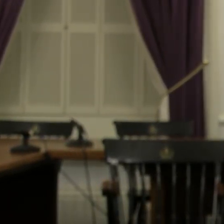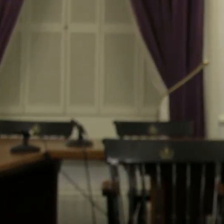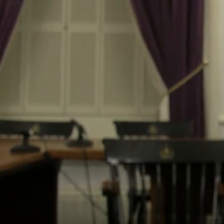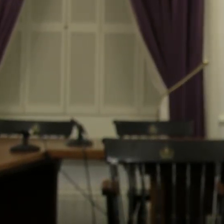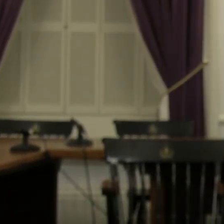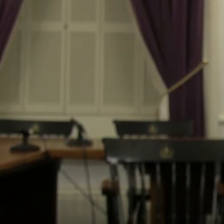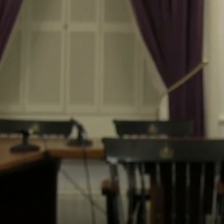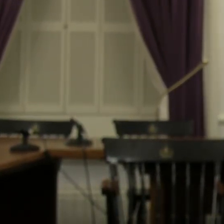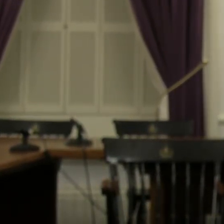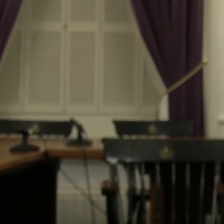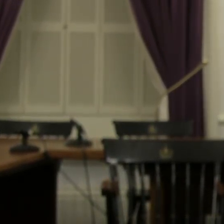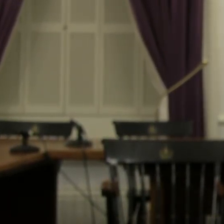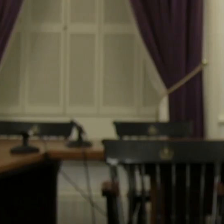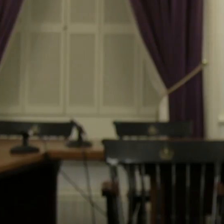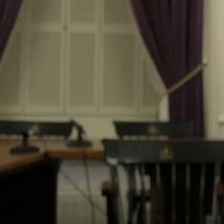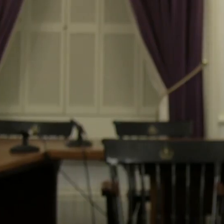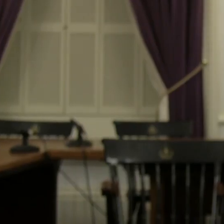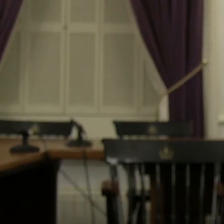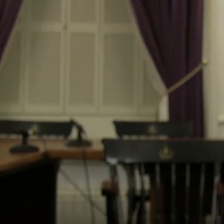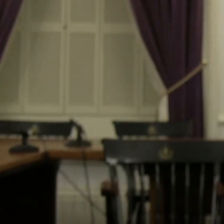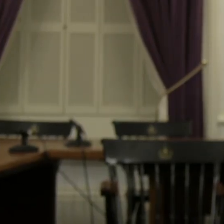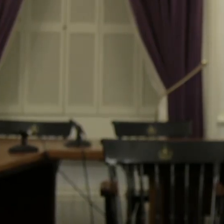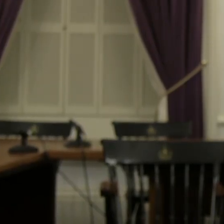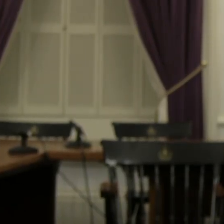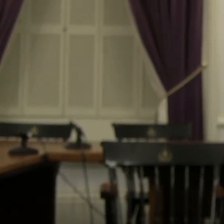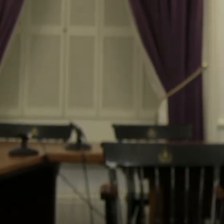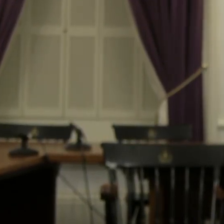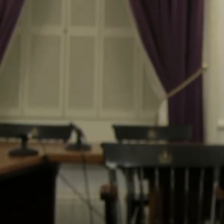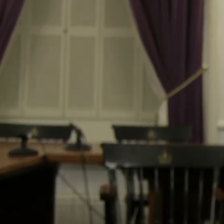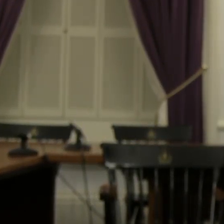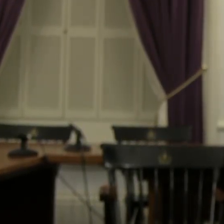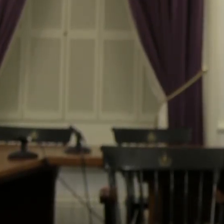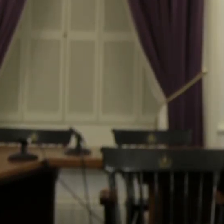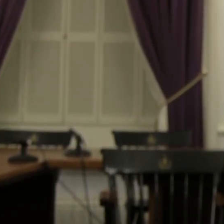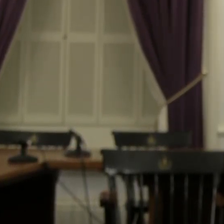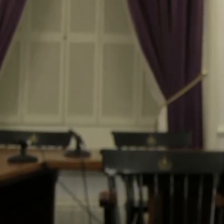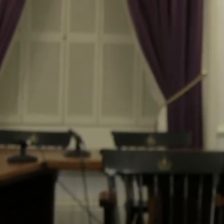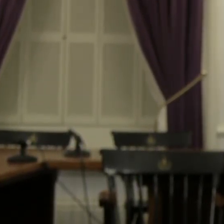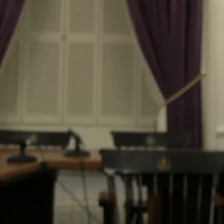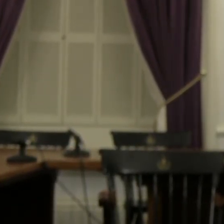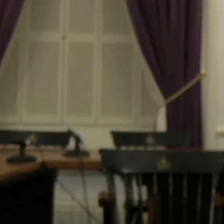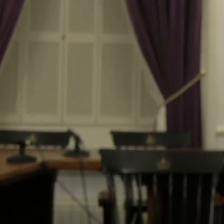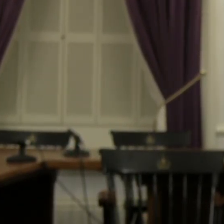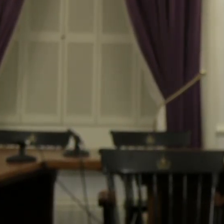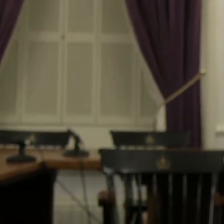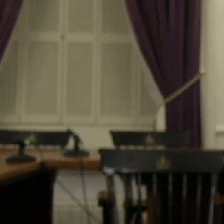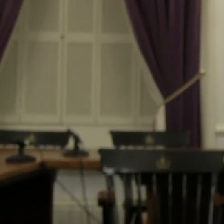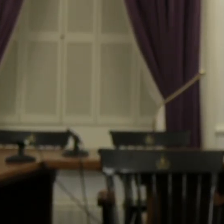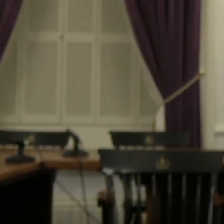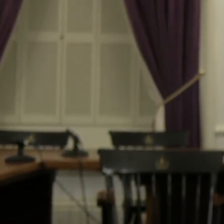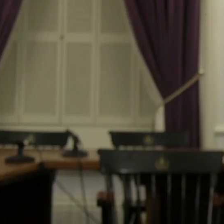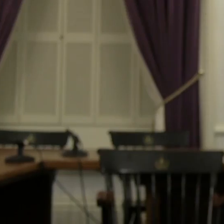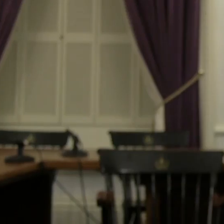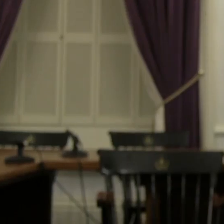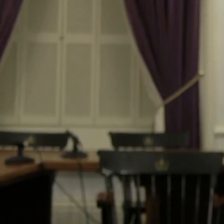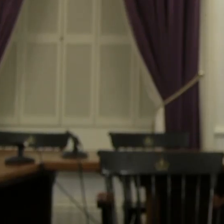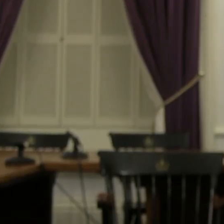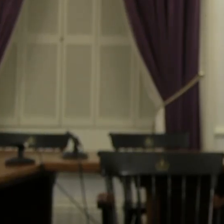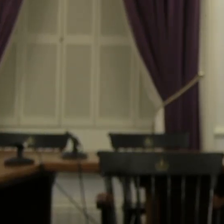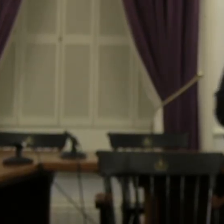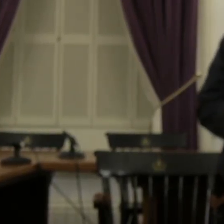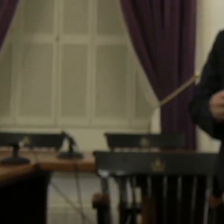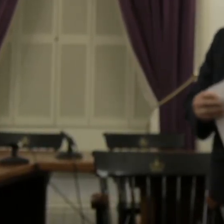for the folks that worked on this program. Thank you very much. And we're going to continue to advocate so that individuals with disabilities have the same